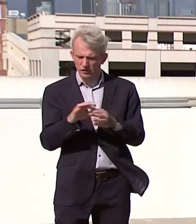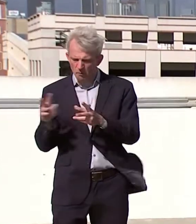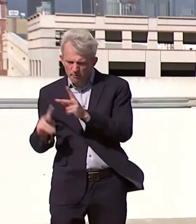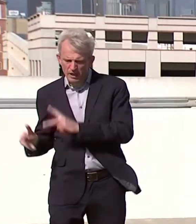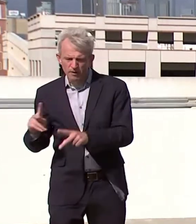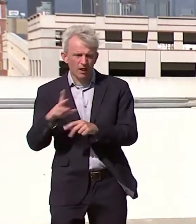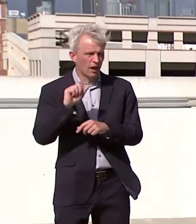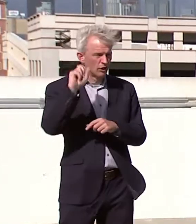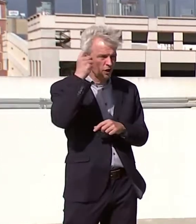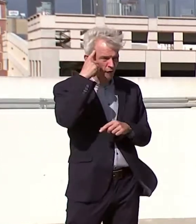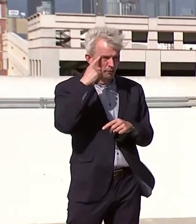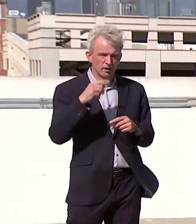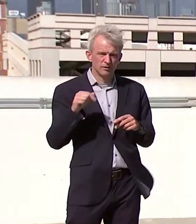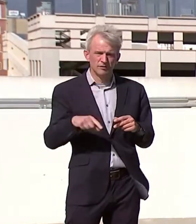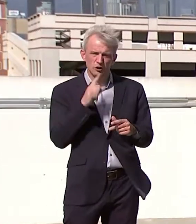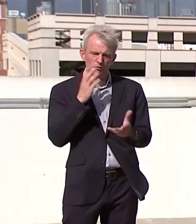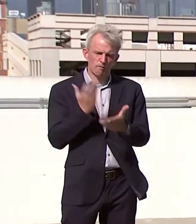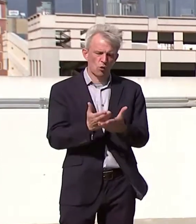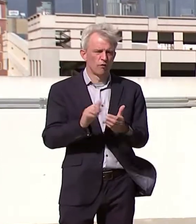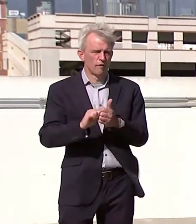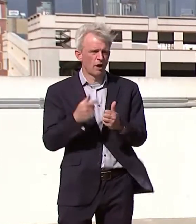just thank you all.